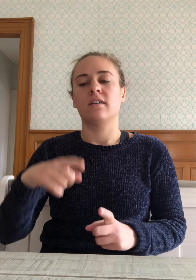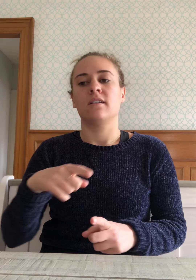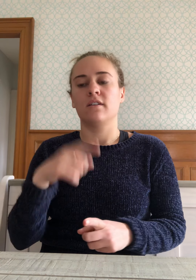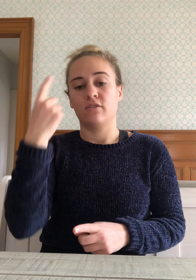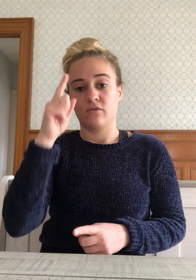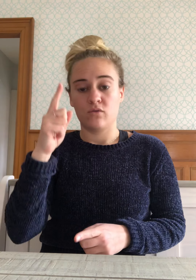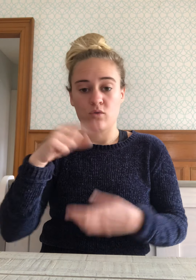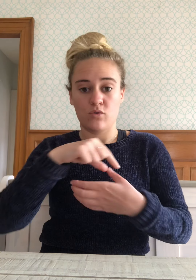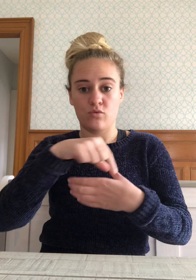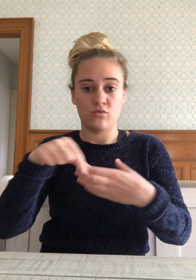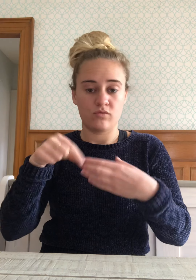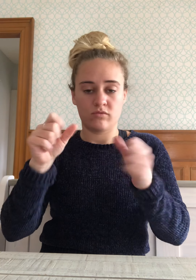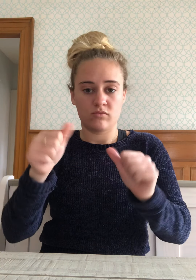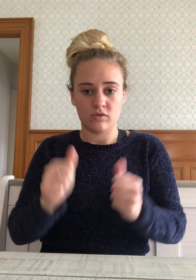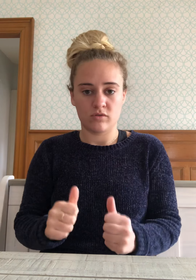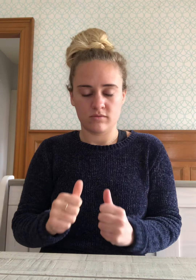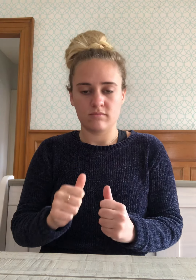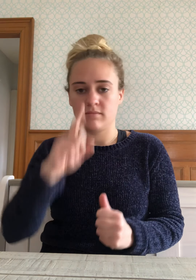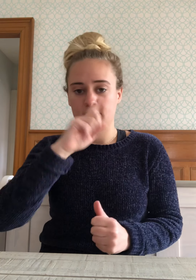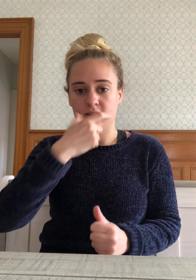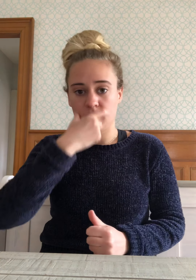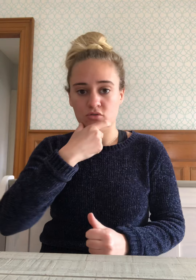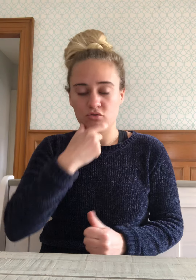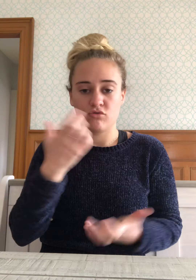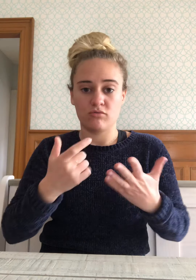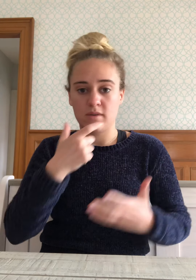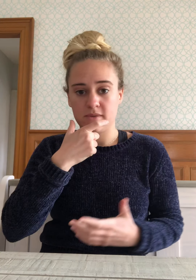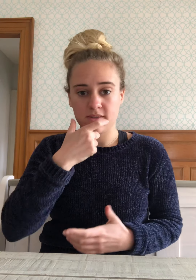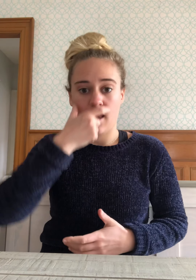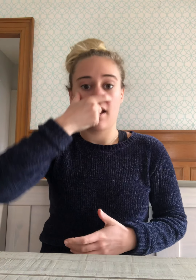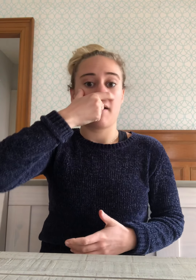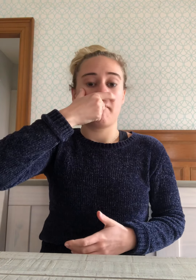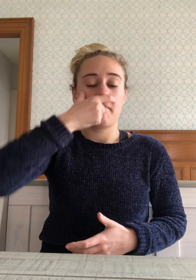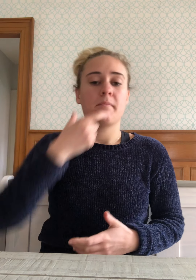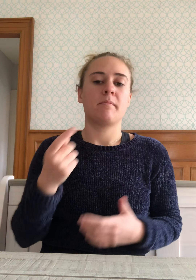resorbs, the denture may be sliding up that high, and so you want to look for that.